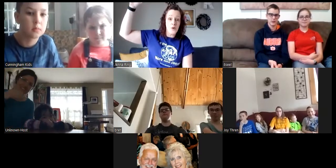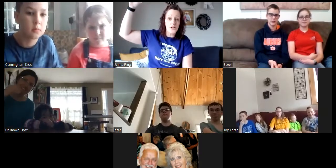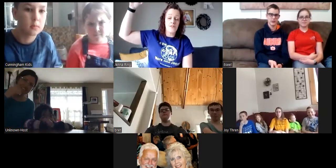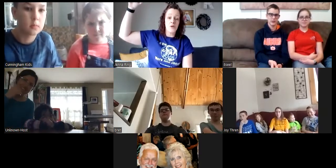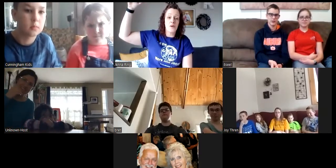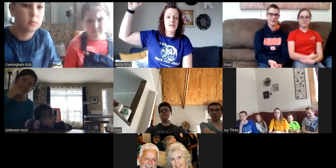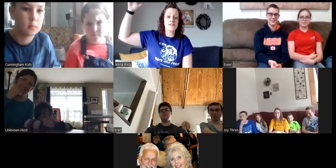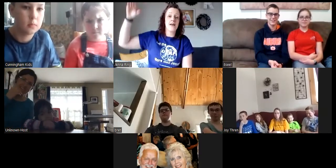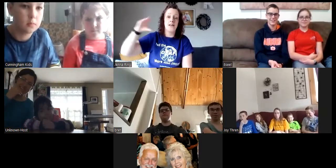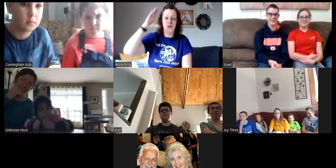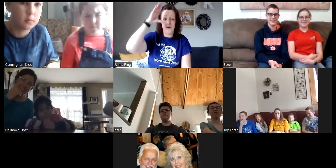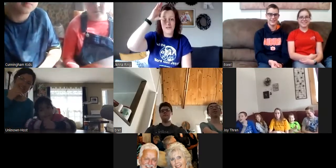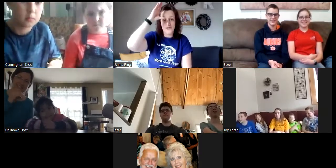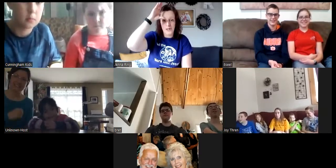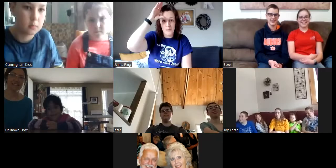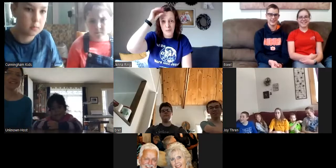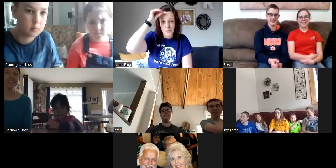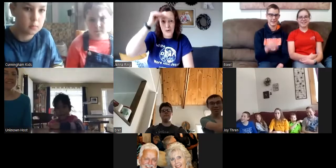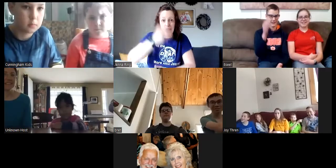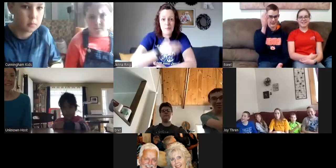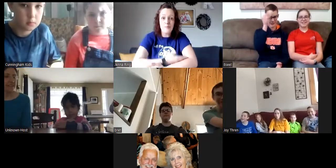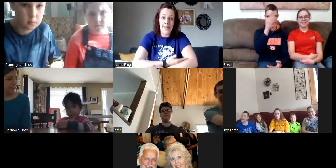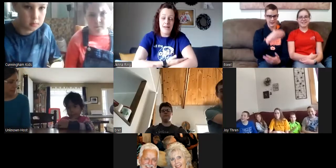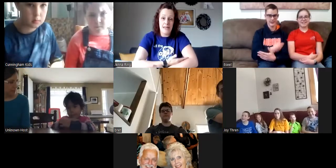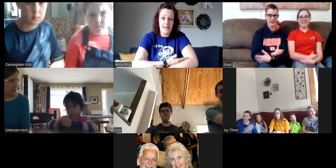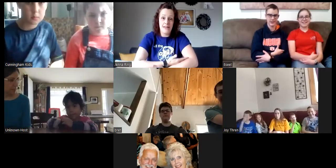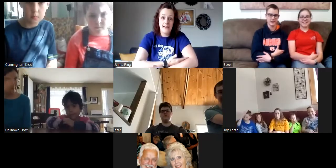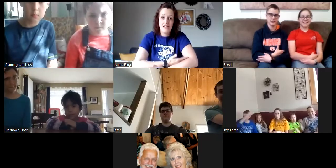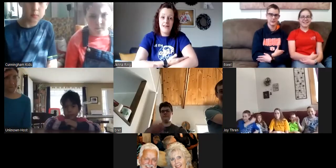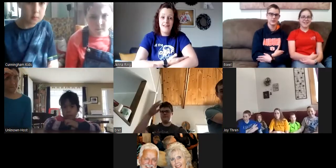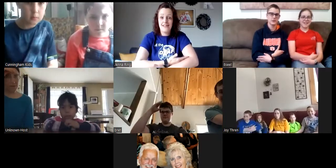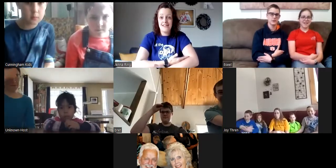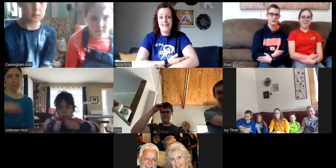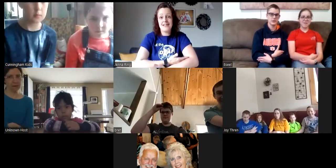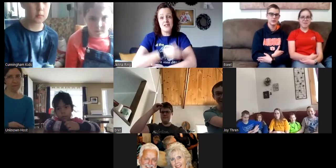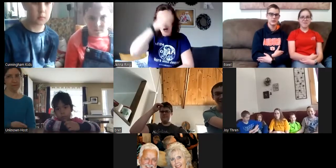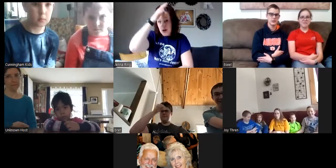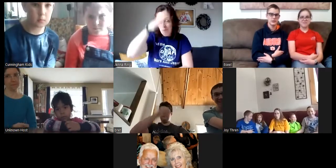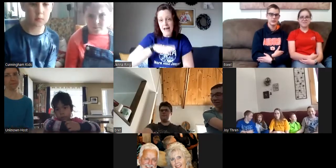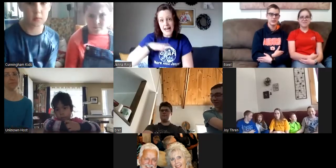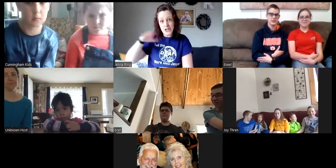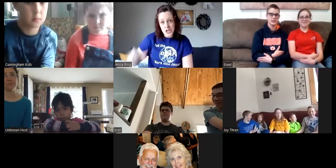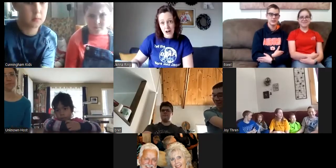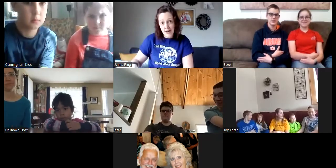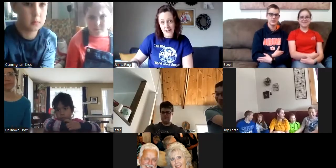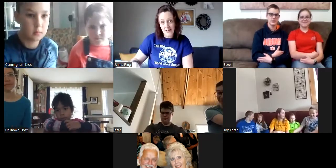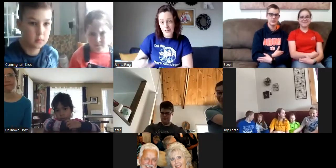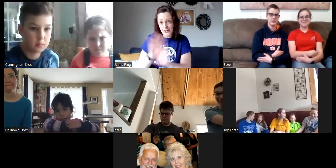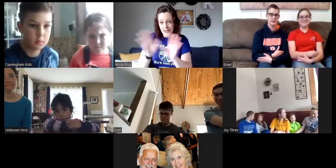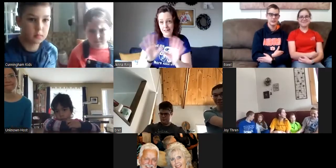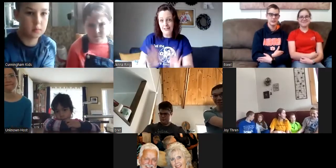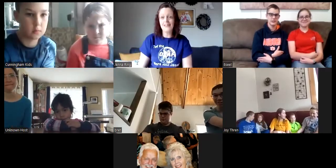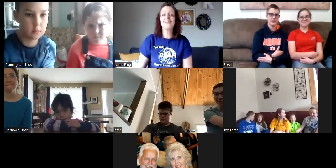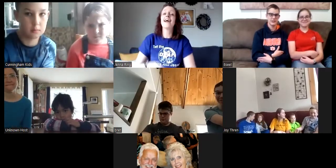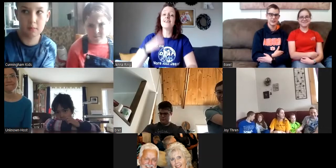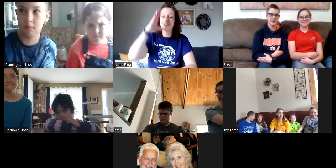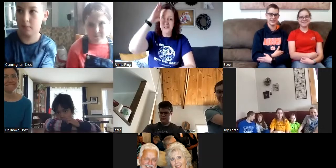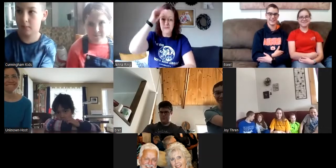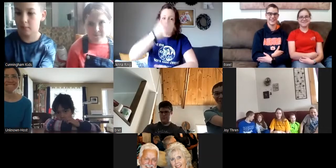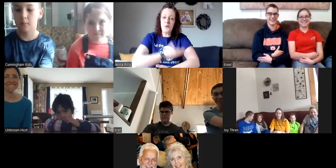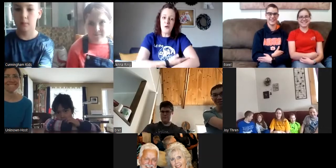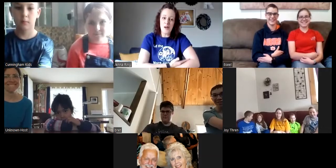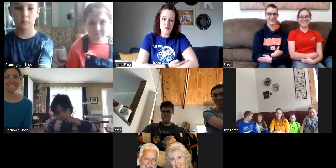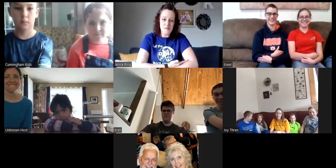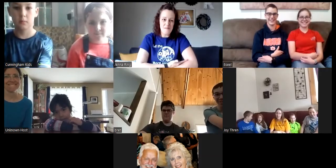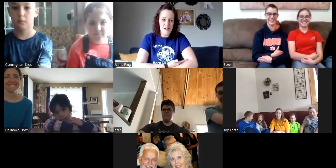years old. If you are a son, you are still a boy baby. It's not a man child or anything like that. It's